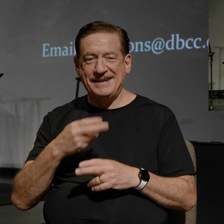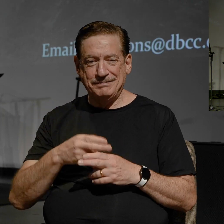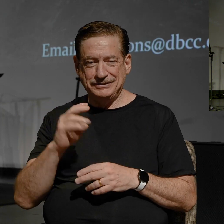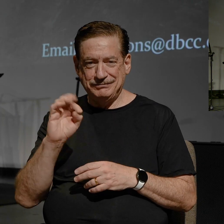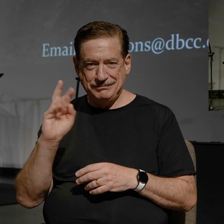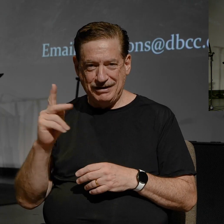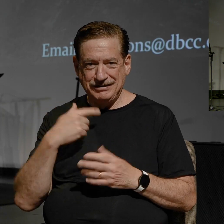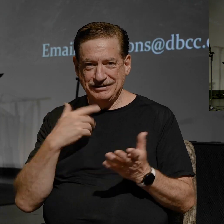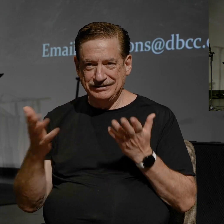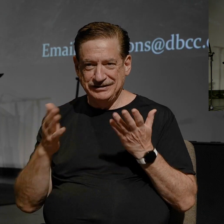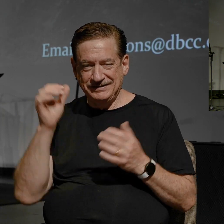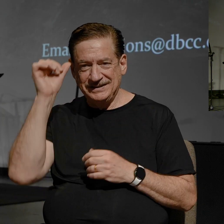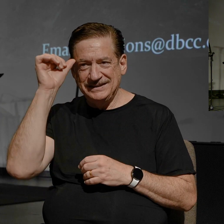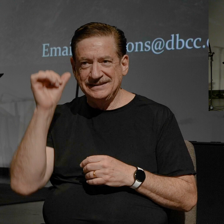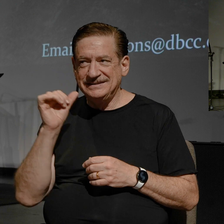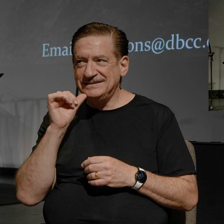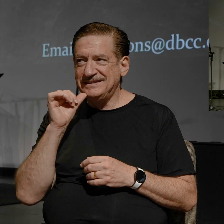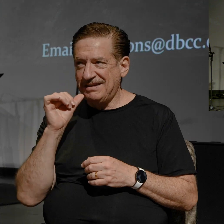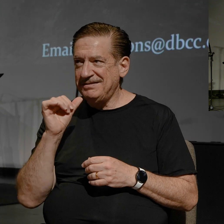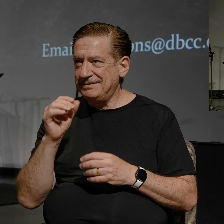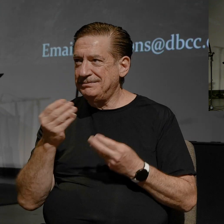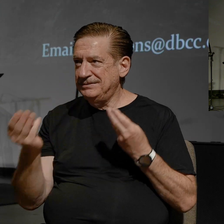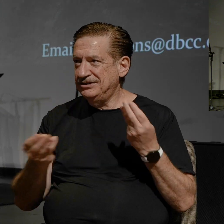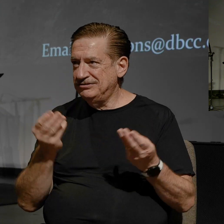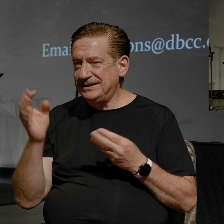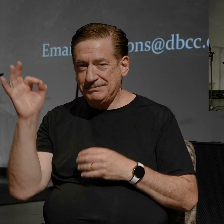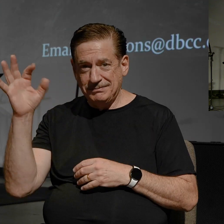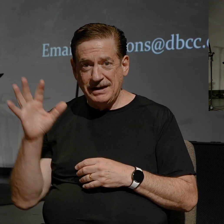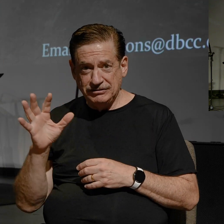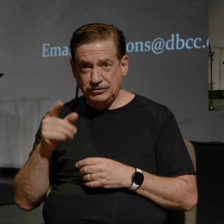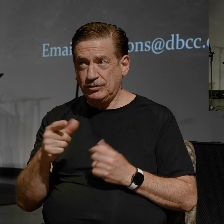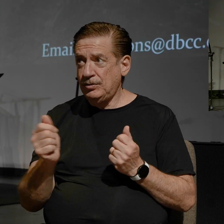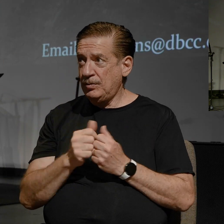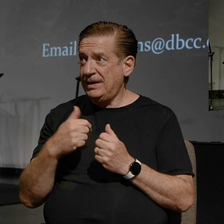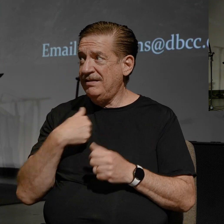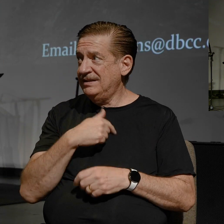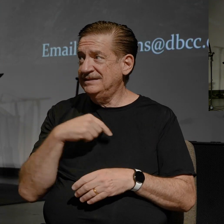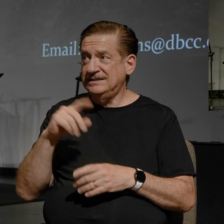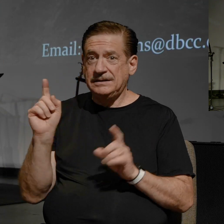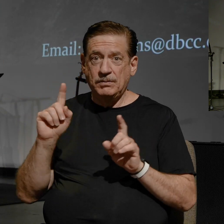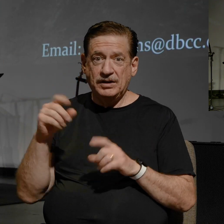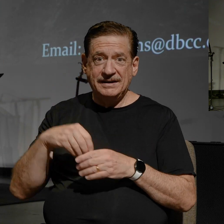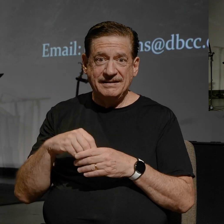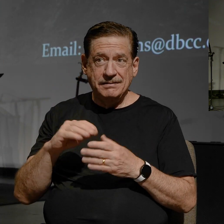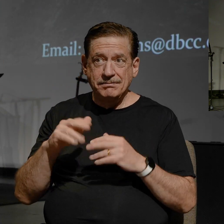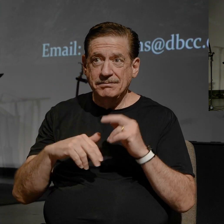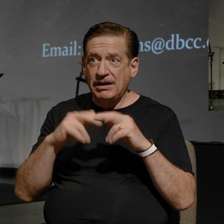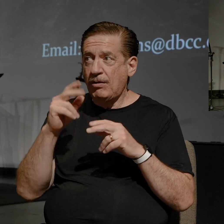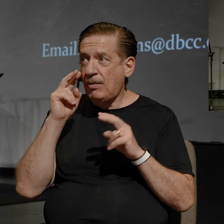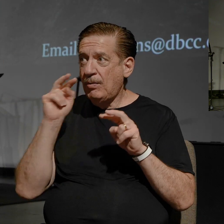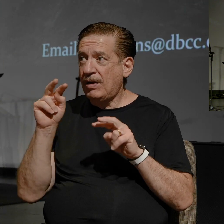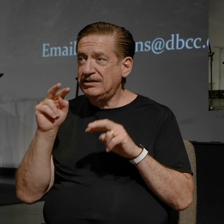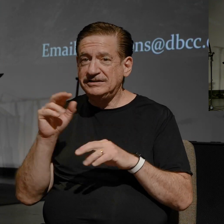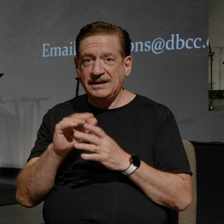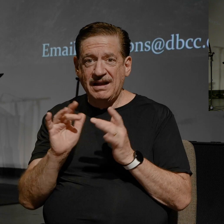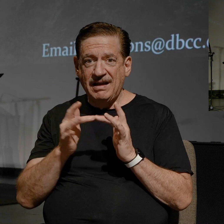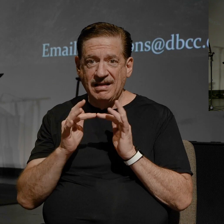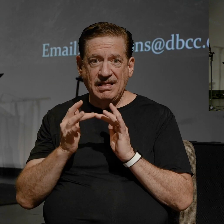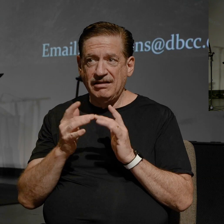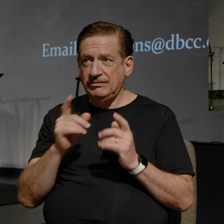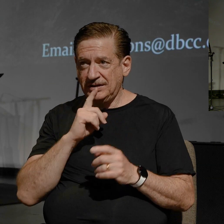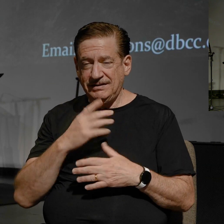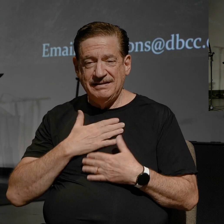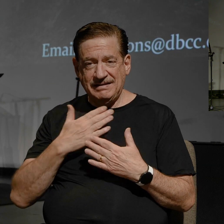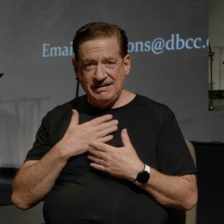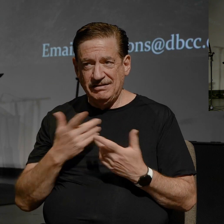I serve as the adult ministries pastor, and whether you are with us somewhere in the building or you're watching online, we're really glad you're with us this